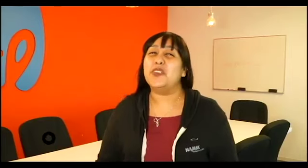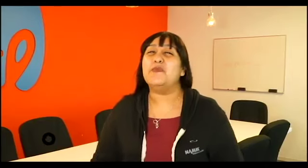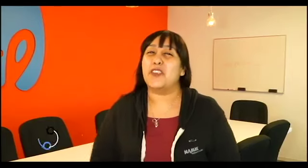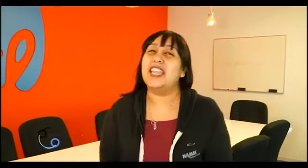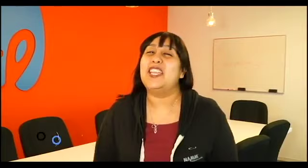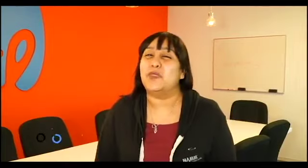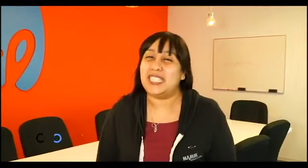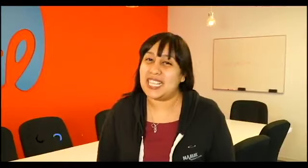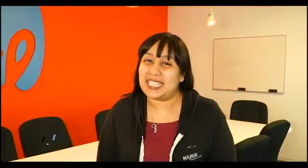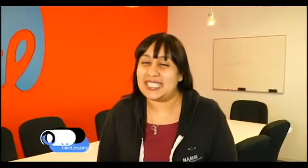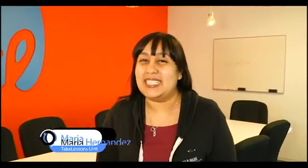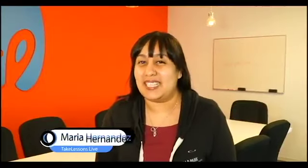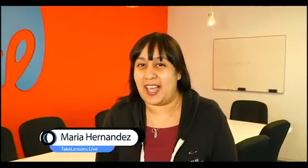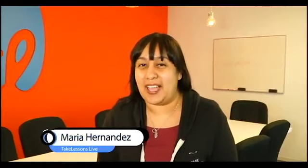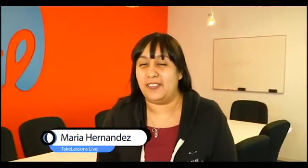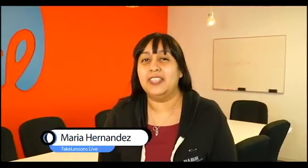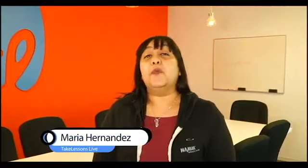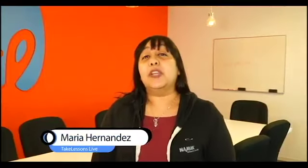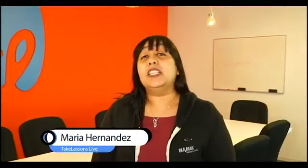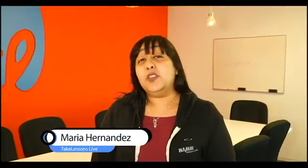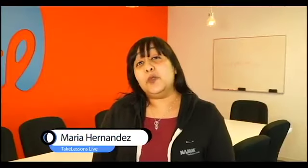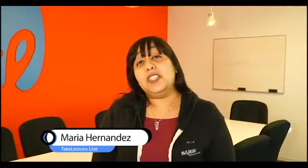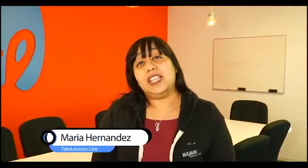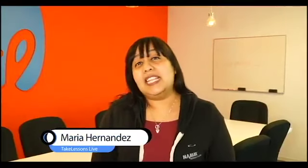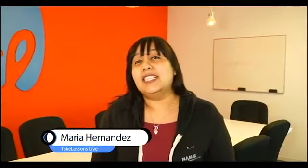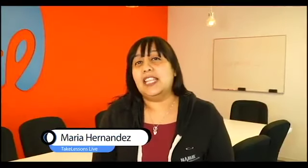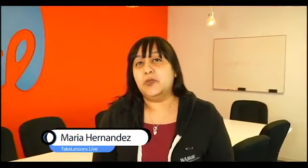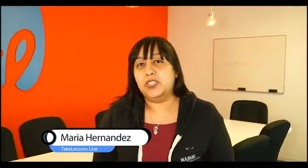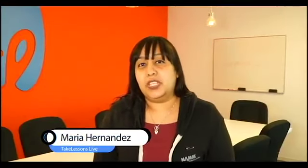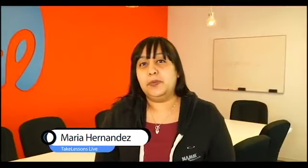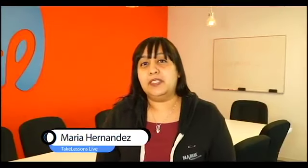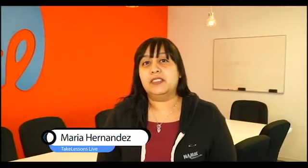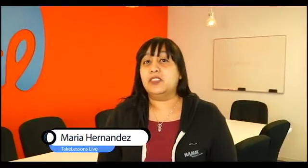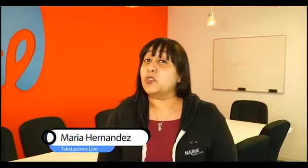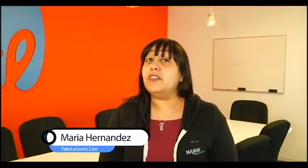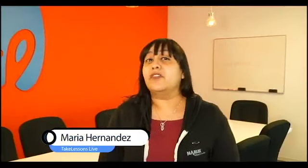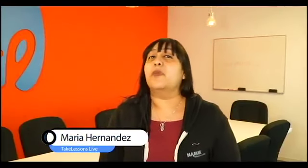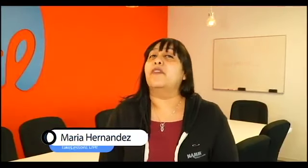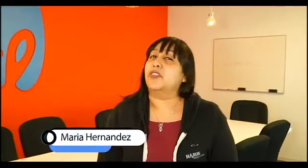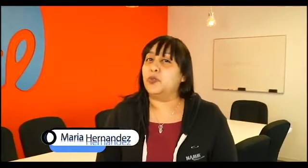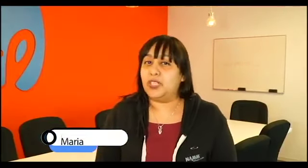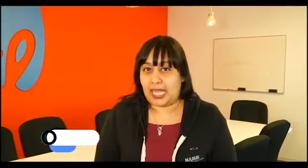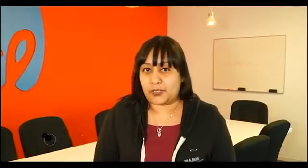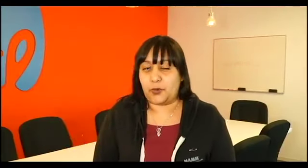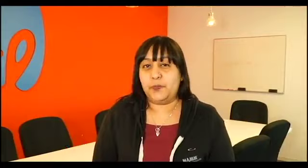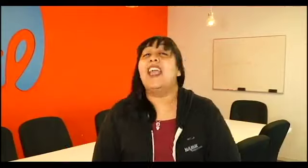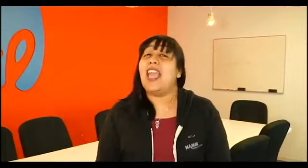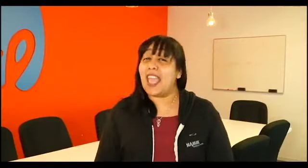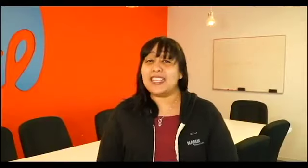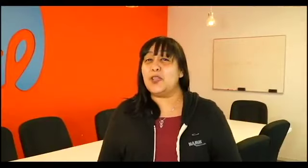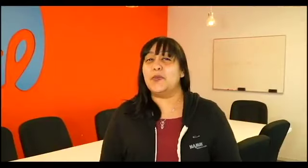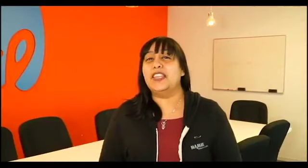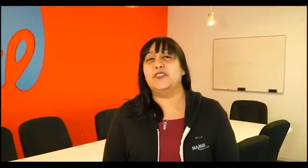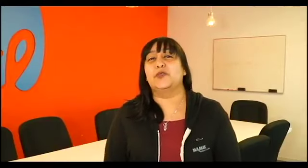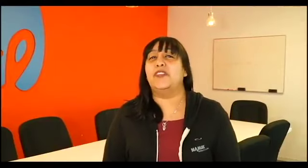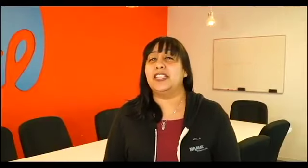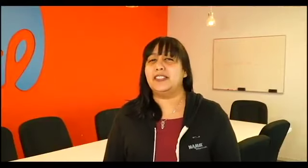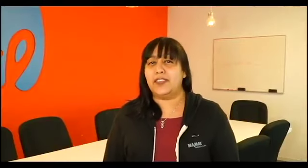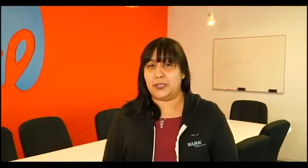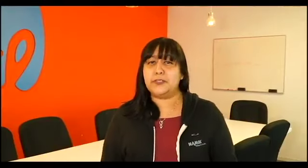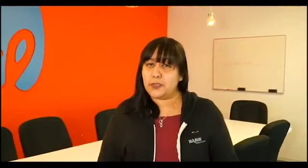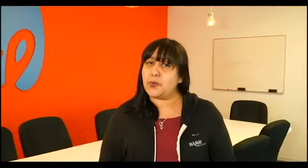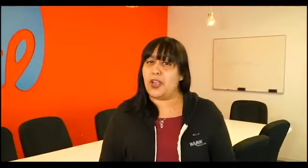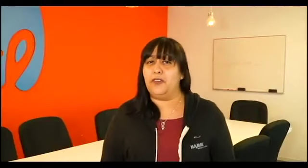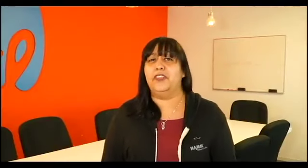Hey everyone, Maria here with Take Lessons Live, bringing you the latest language tips straight from our virtual classroom. ASL beginners will